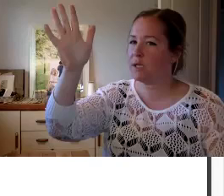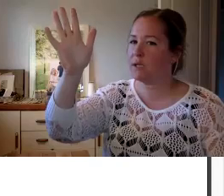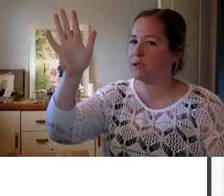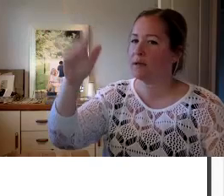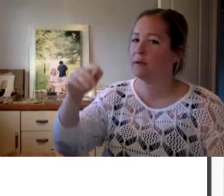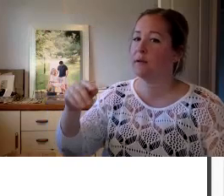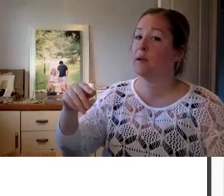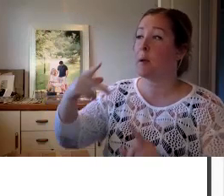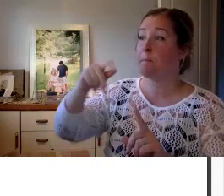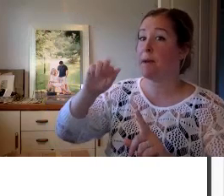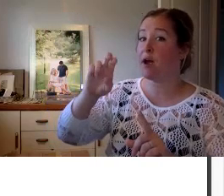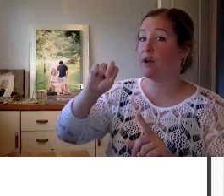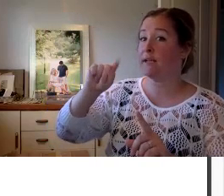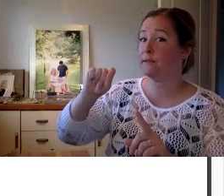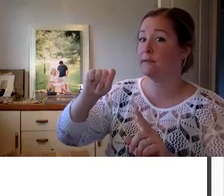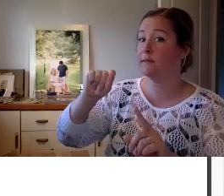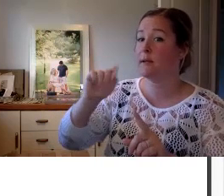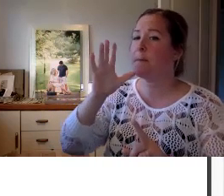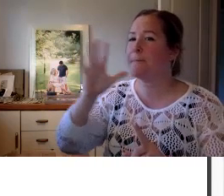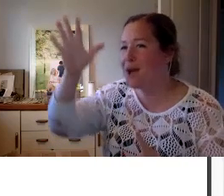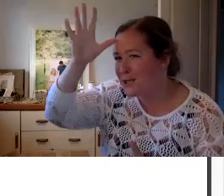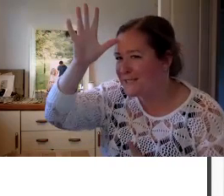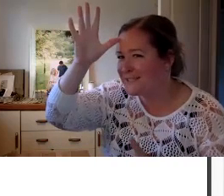I am a grandparent.